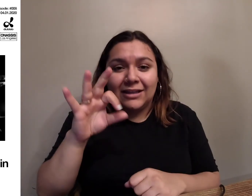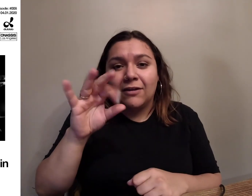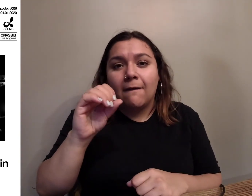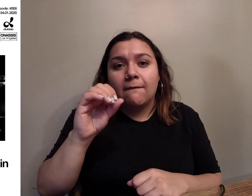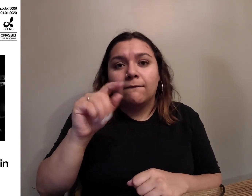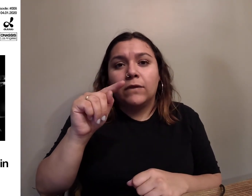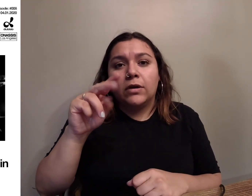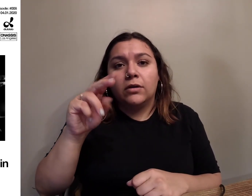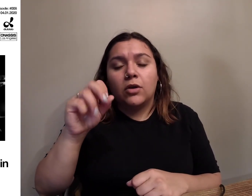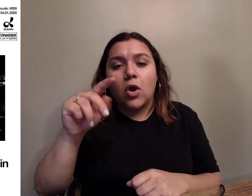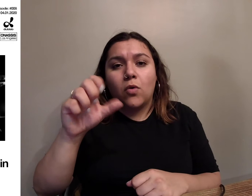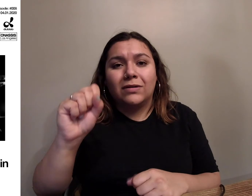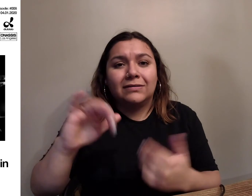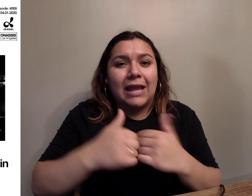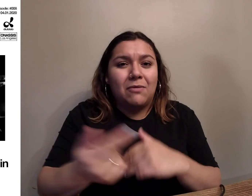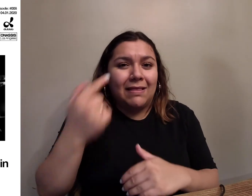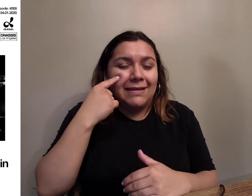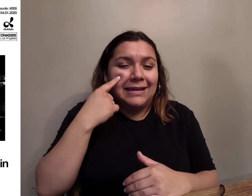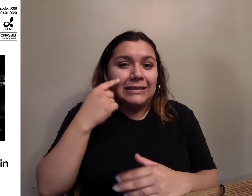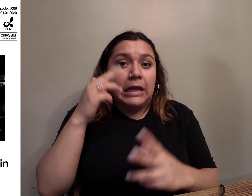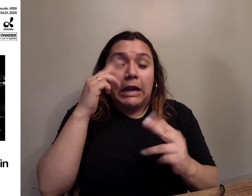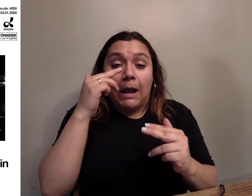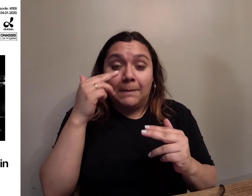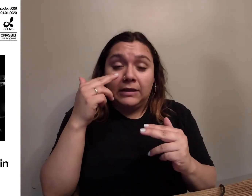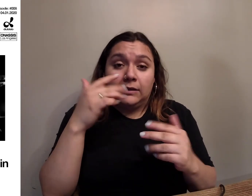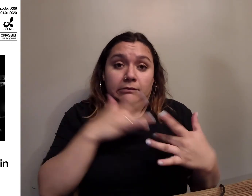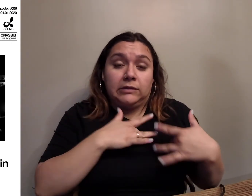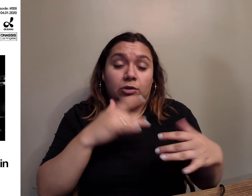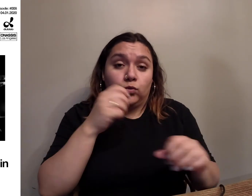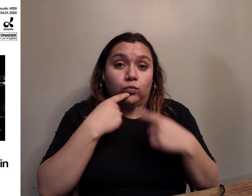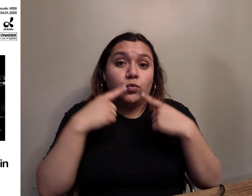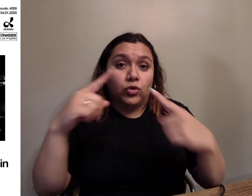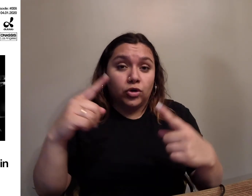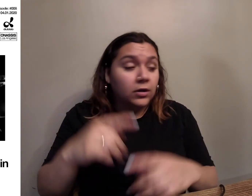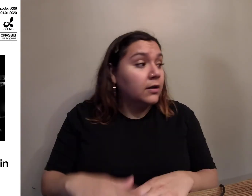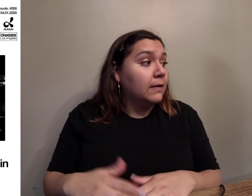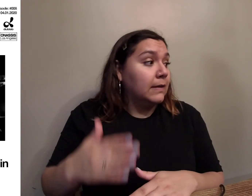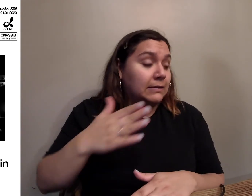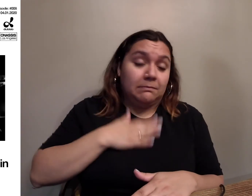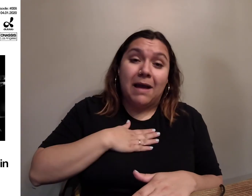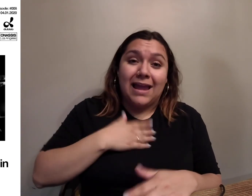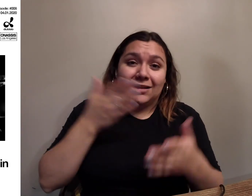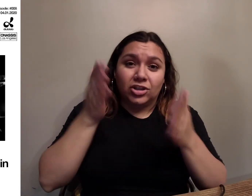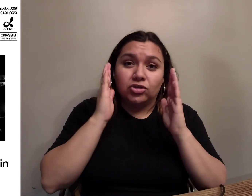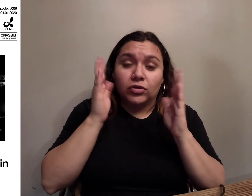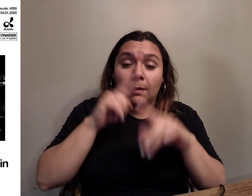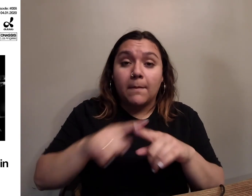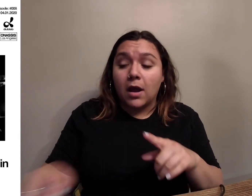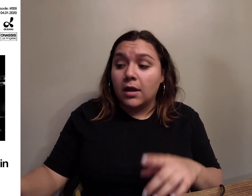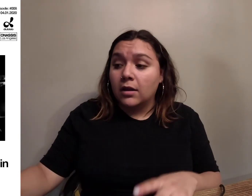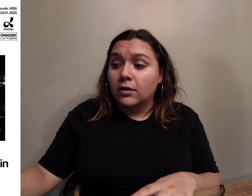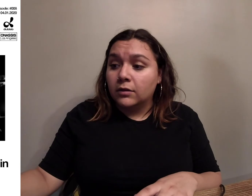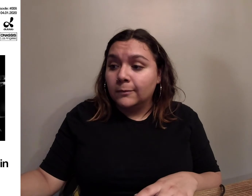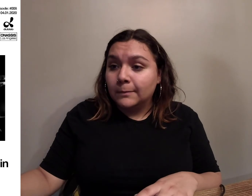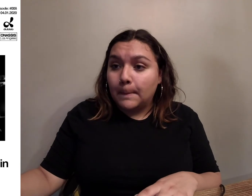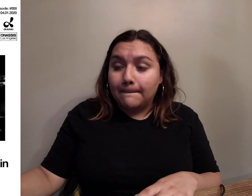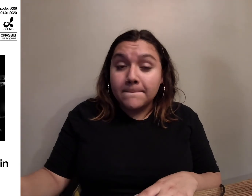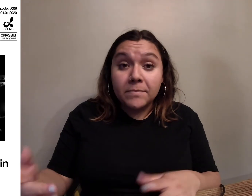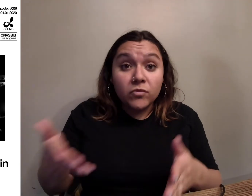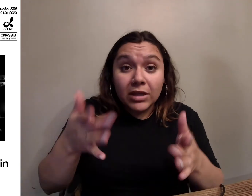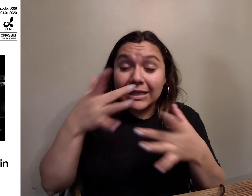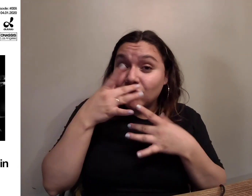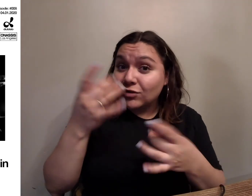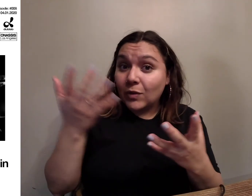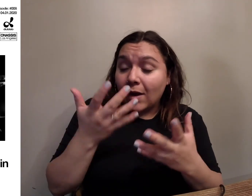comedy works. I found that's held my attention. You know, but actually, the more interesting thing is that